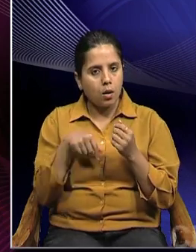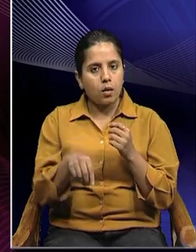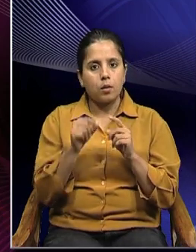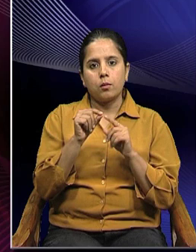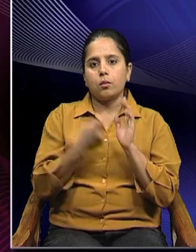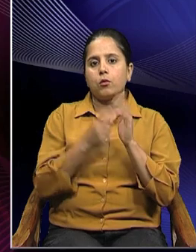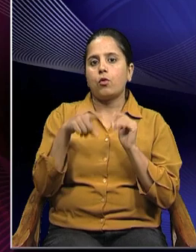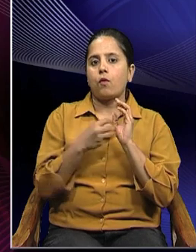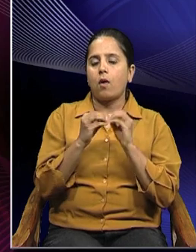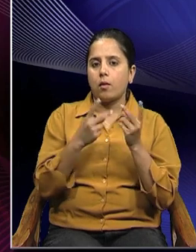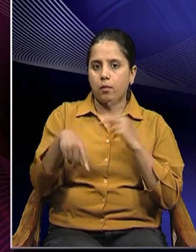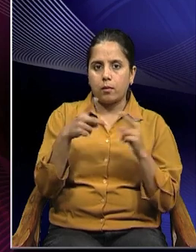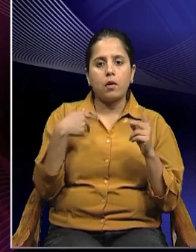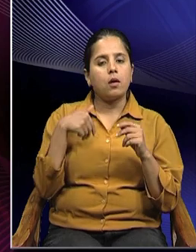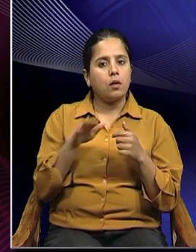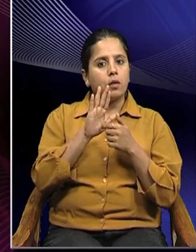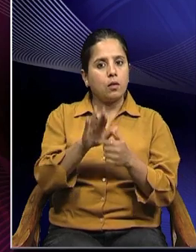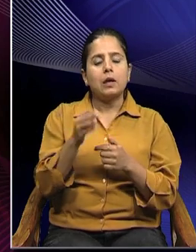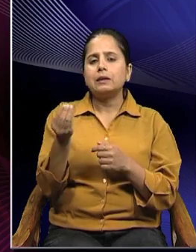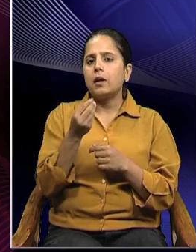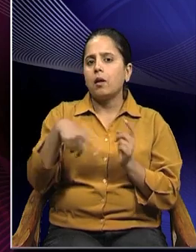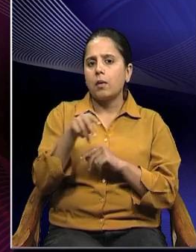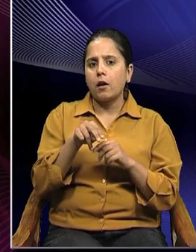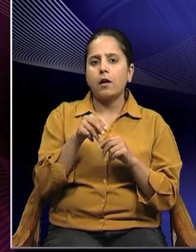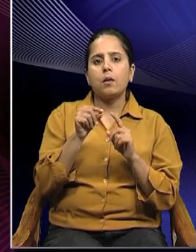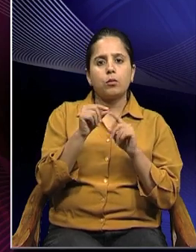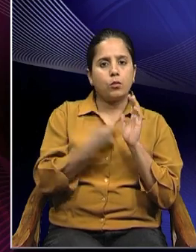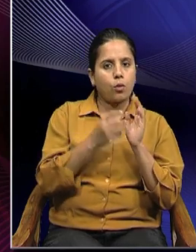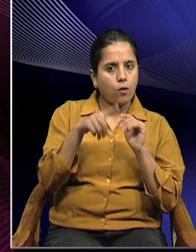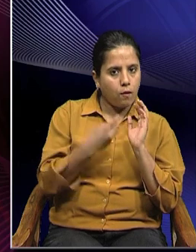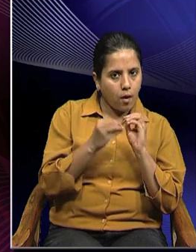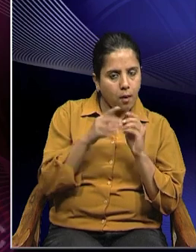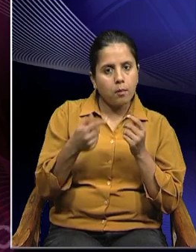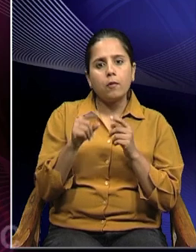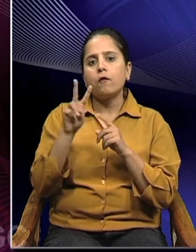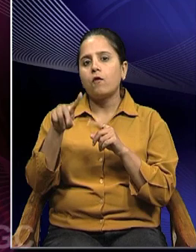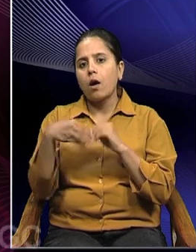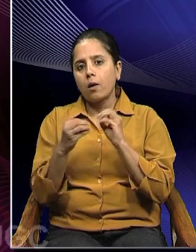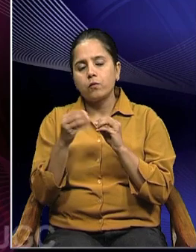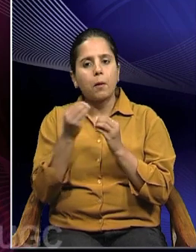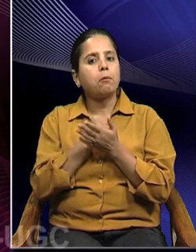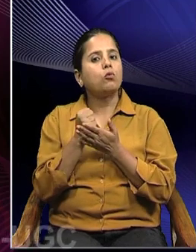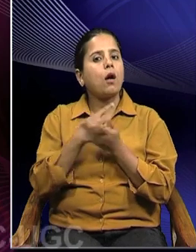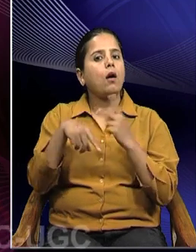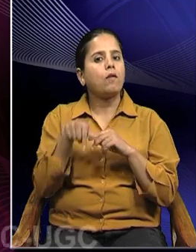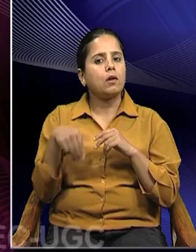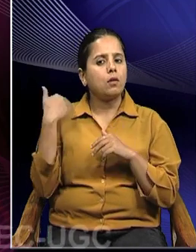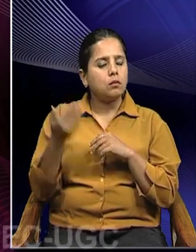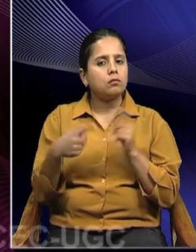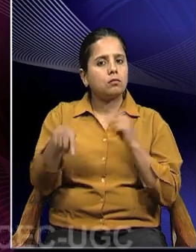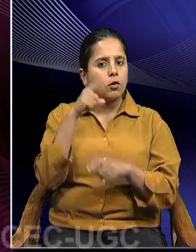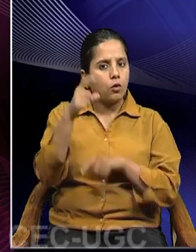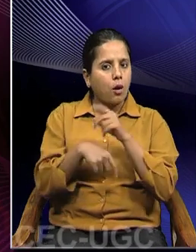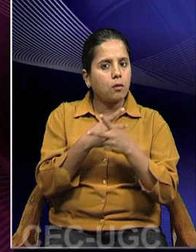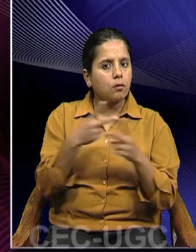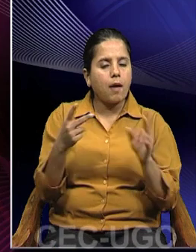be presenting before you some of the verbs and proverbs which are there in the practice nowadays in corporate